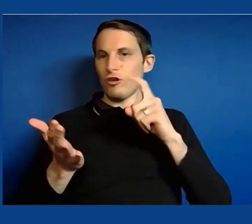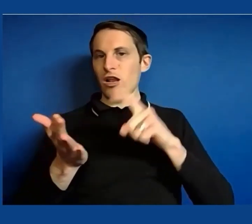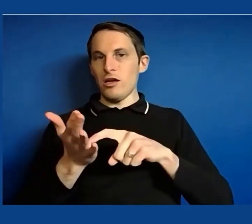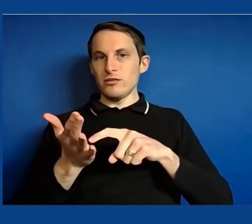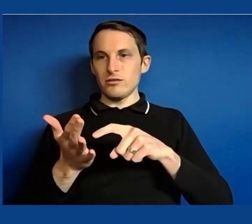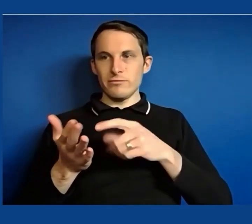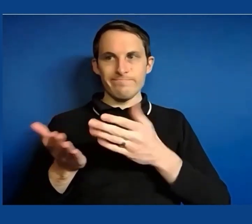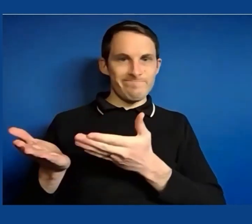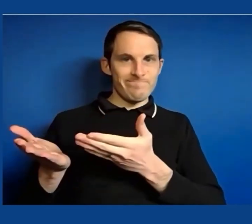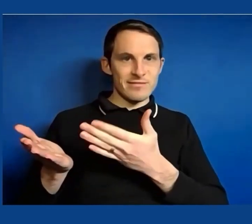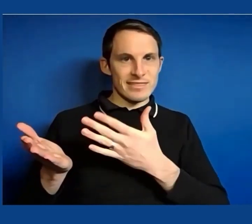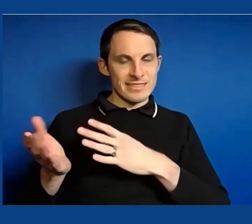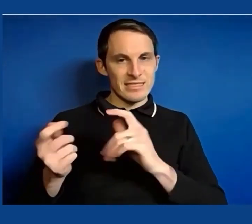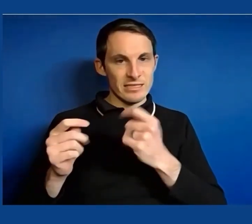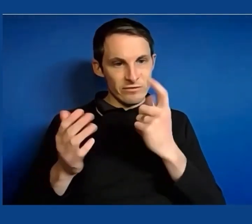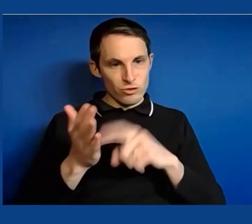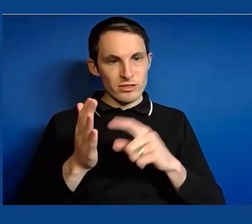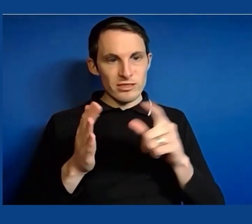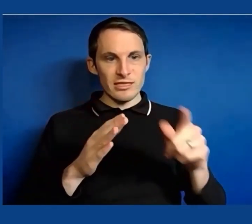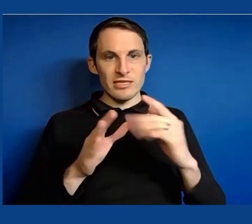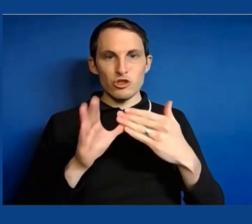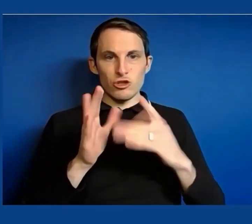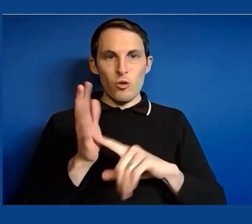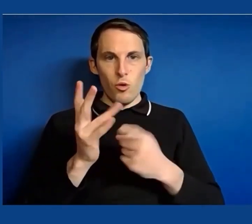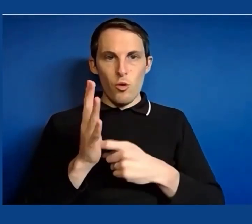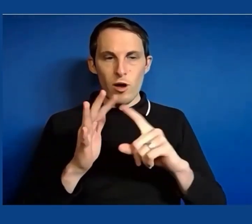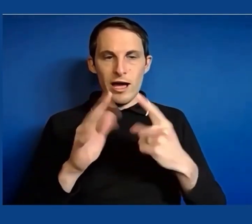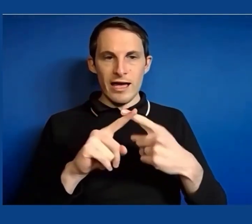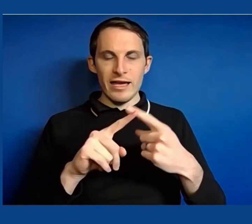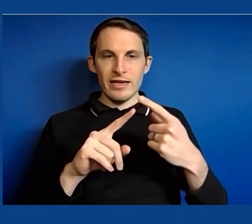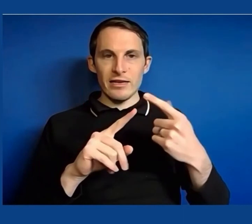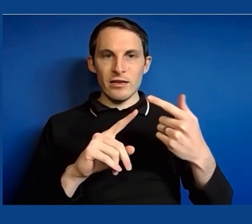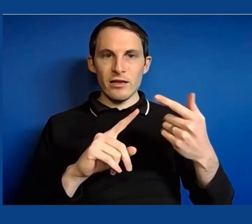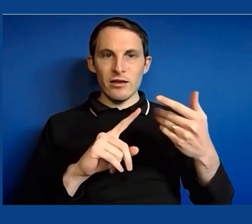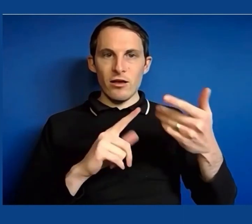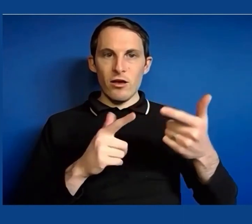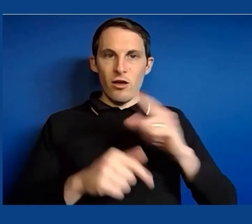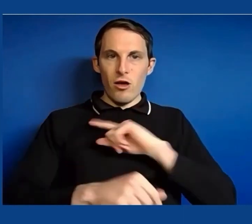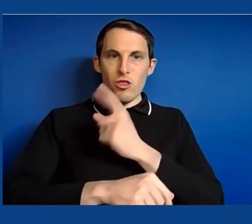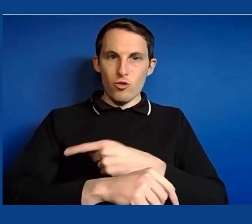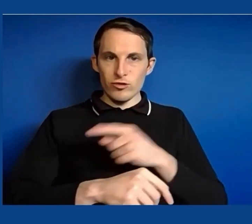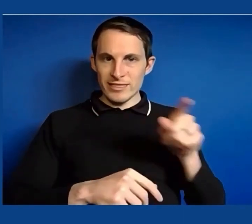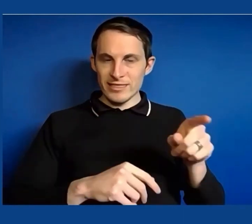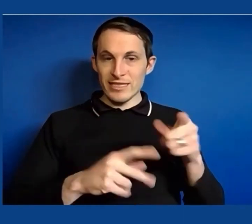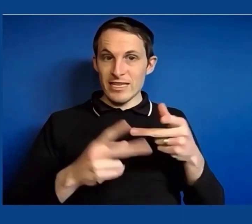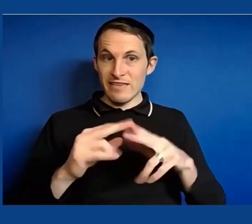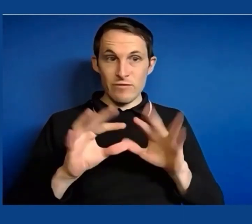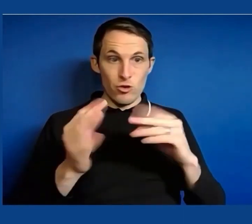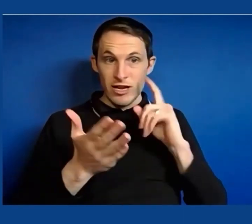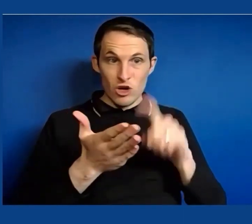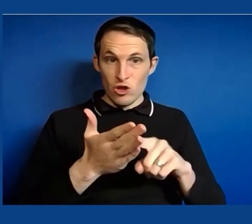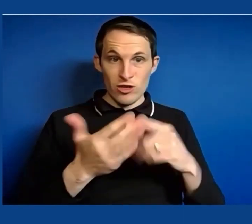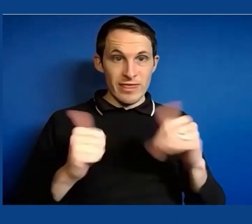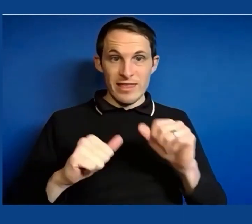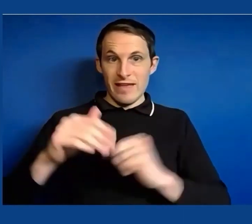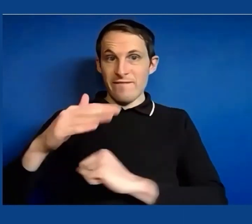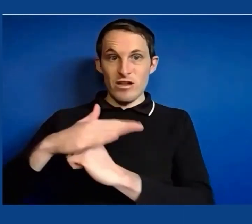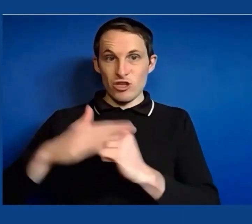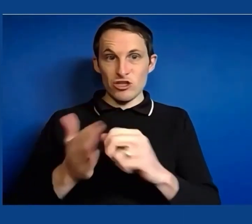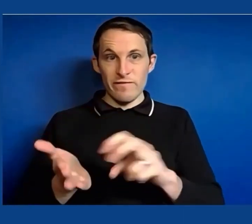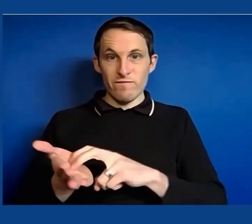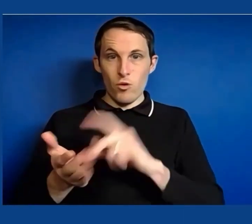acknowledge Indigenous law and legal authority? In my opinion, until we do, the flaws in this foundational legal fiction,